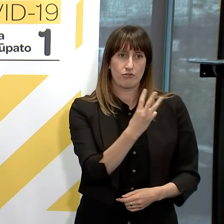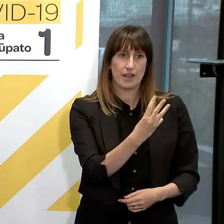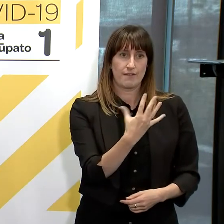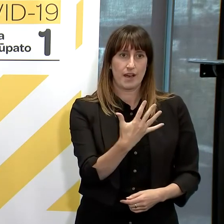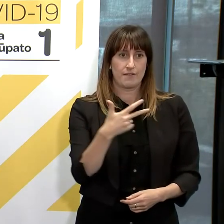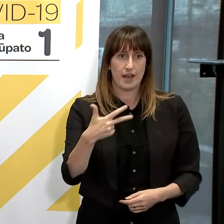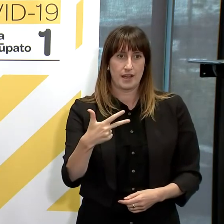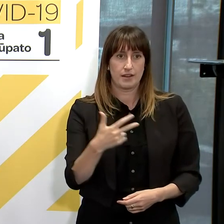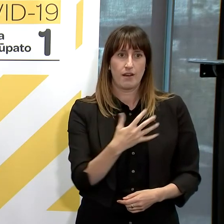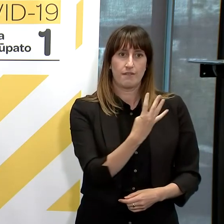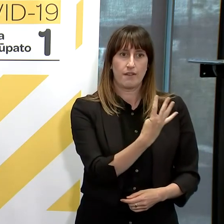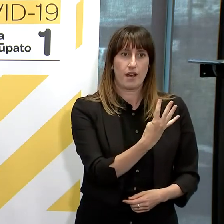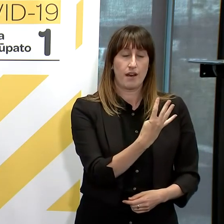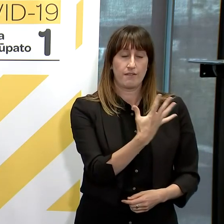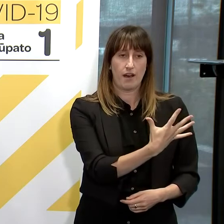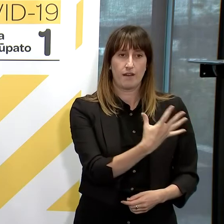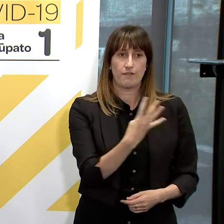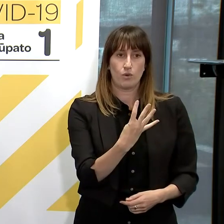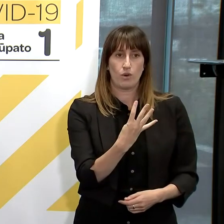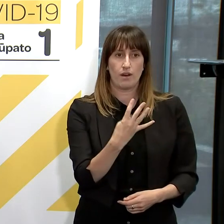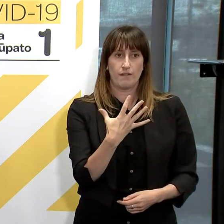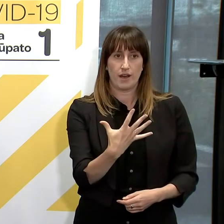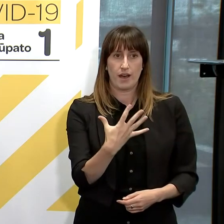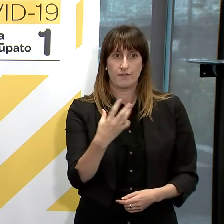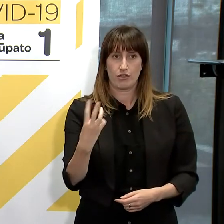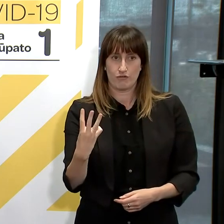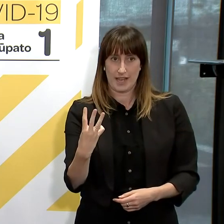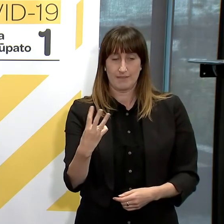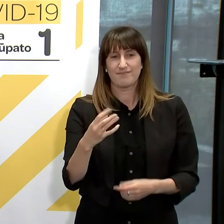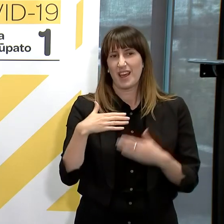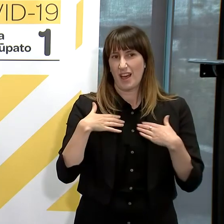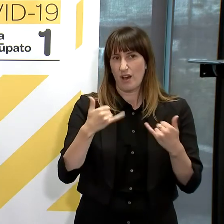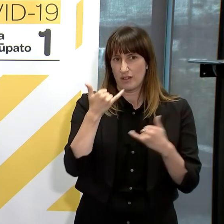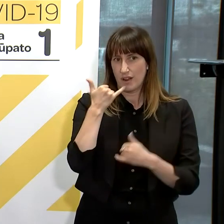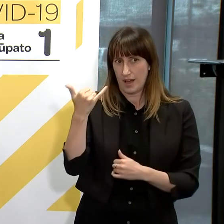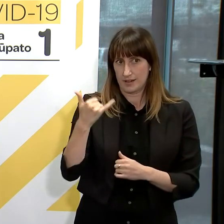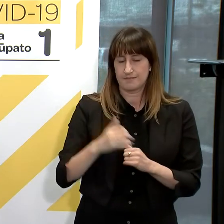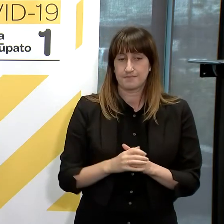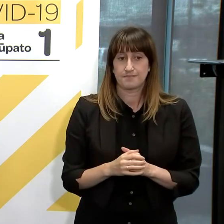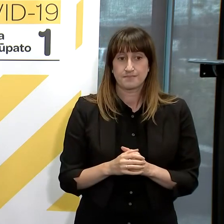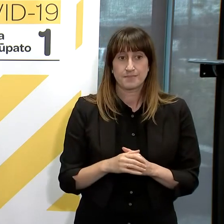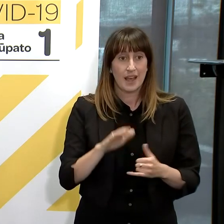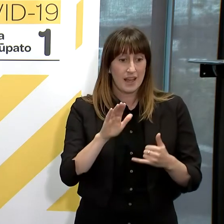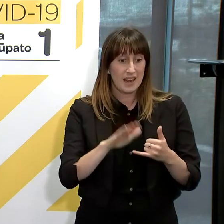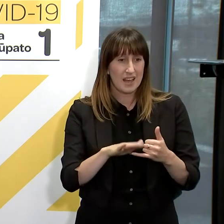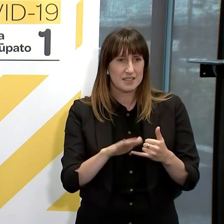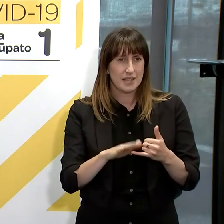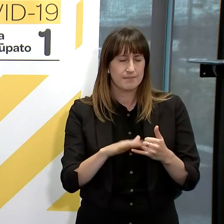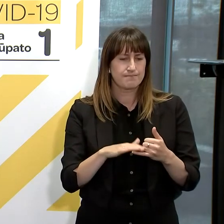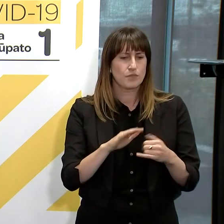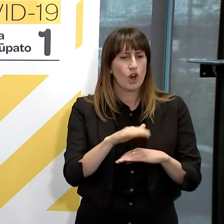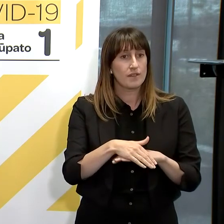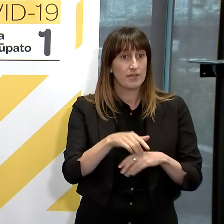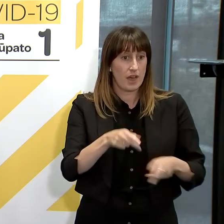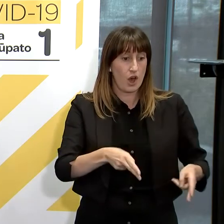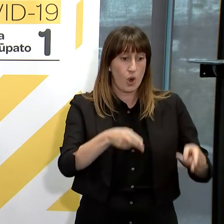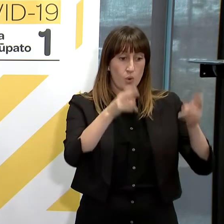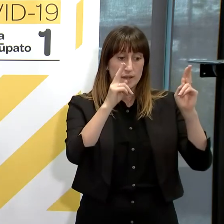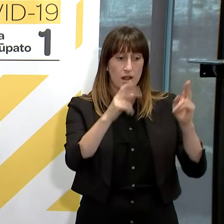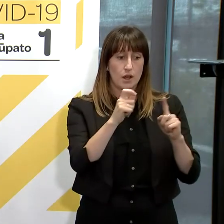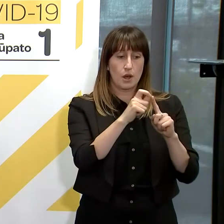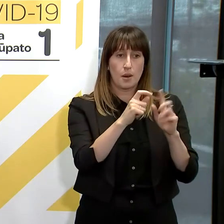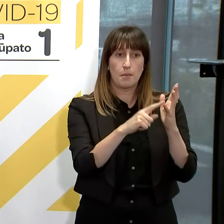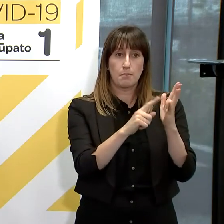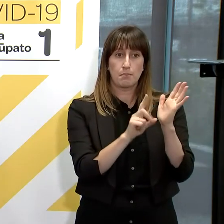358 5453. And lastly, just about the Pullman, we have been investigating the systems